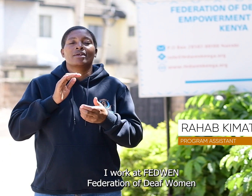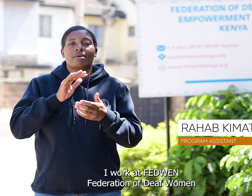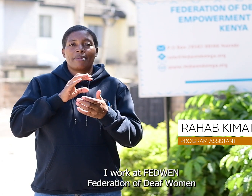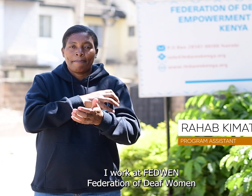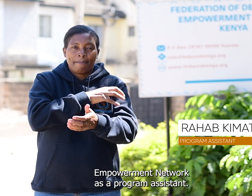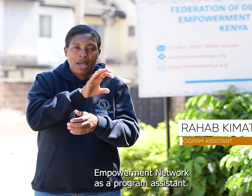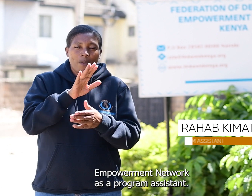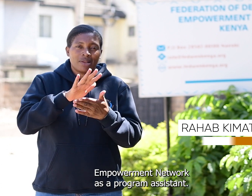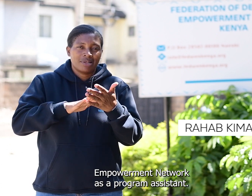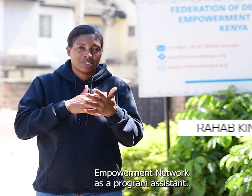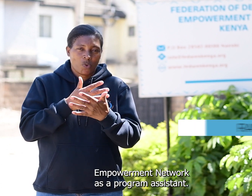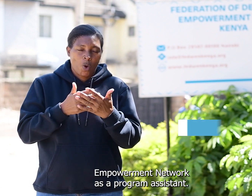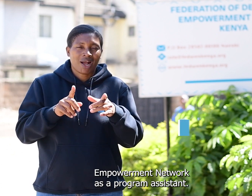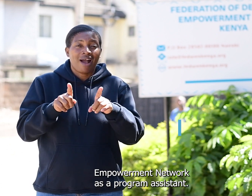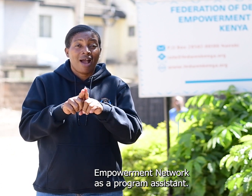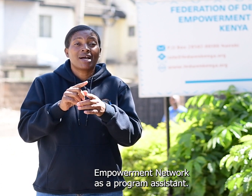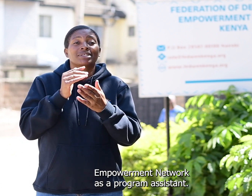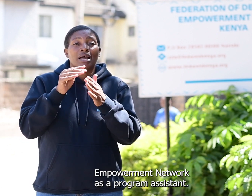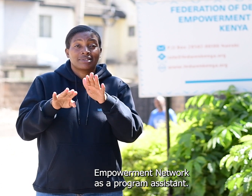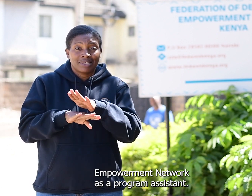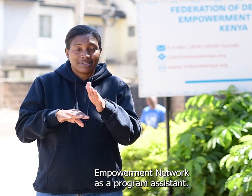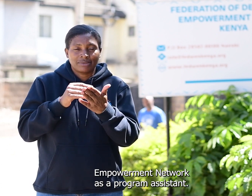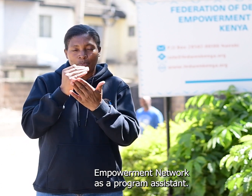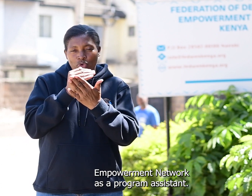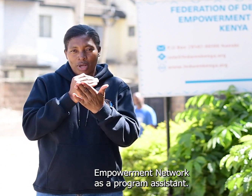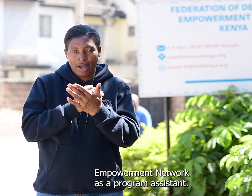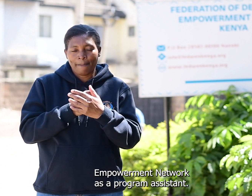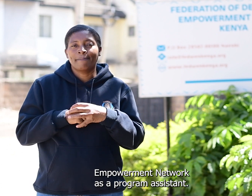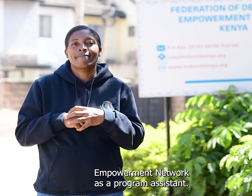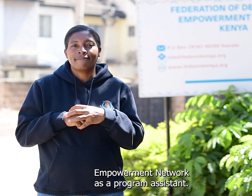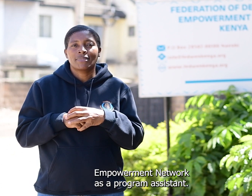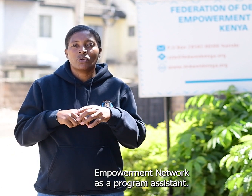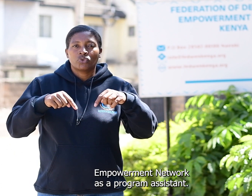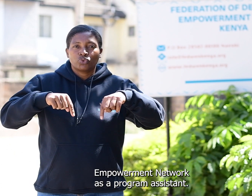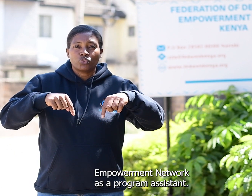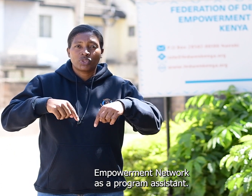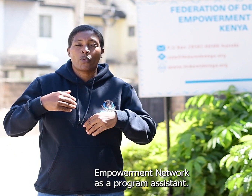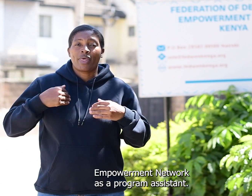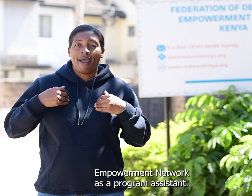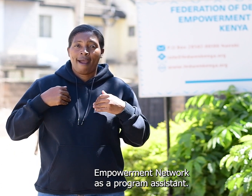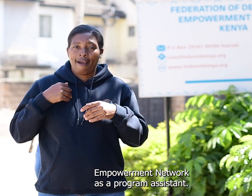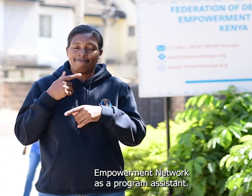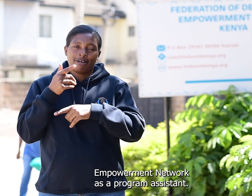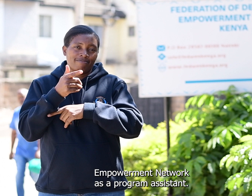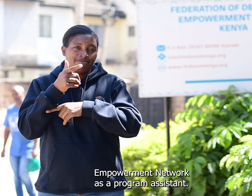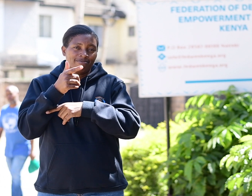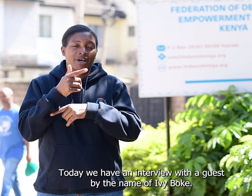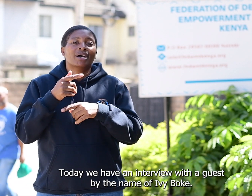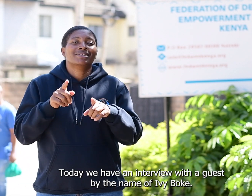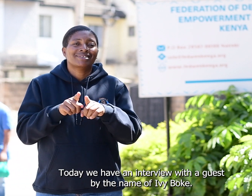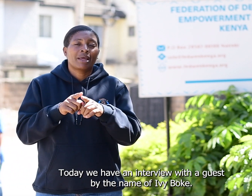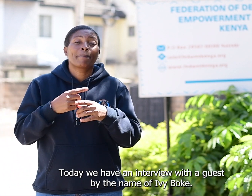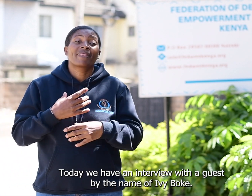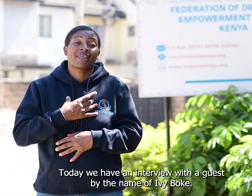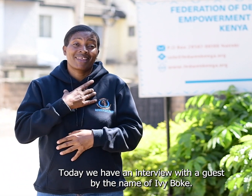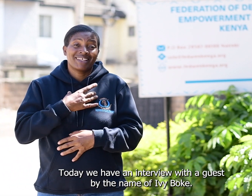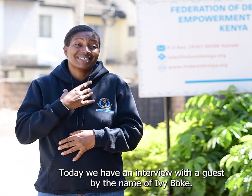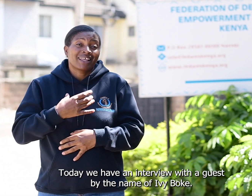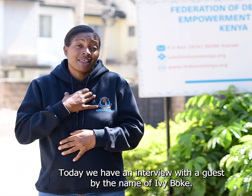Deaf Women Empowerment Network as a program assistant. Today we have an interview